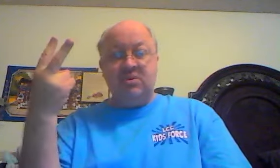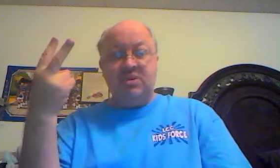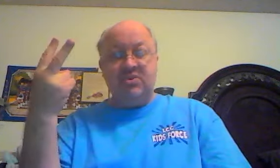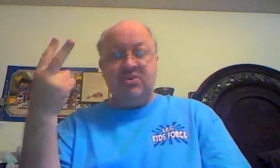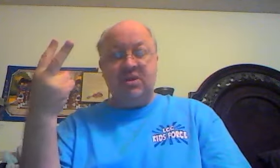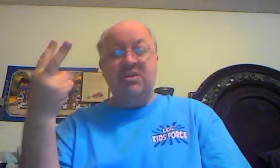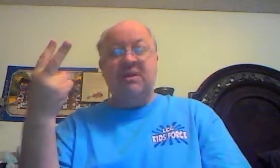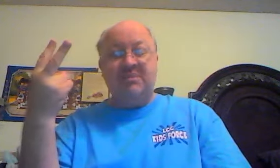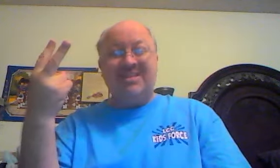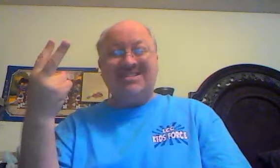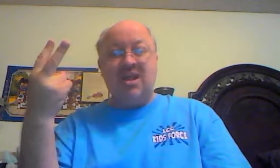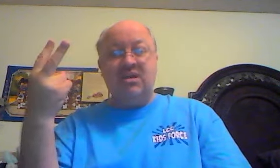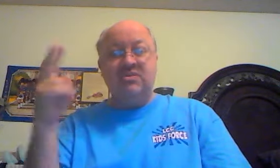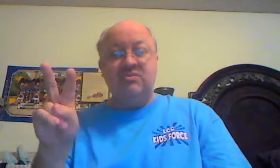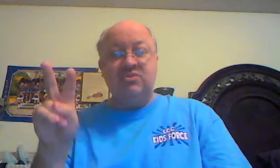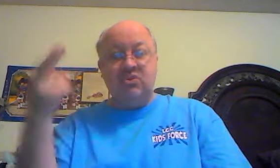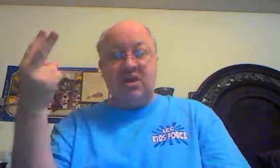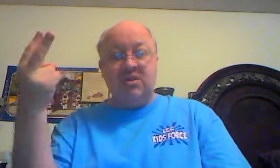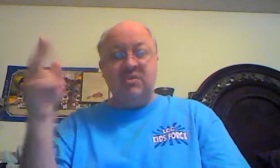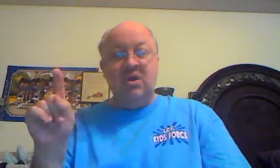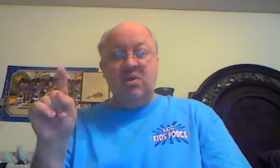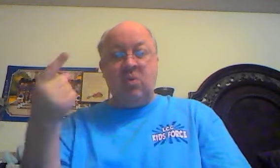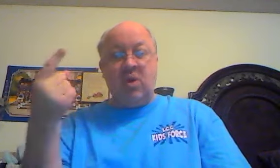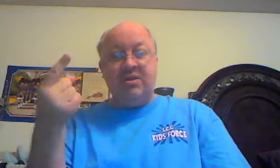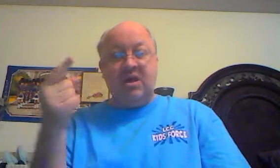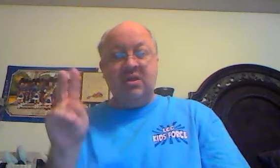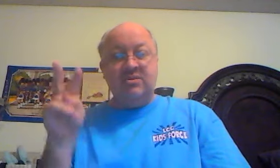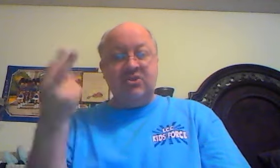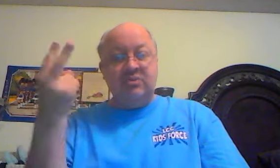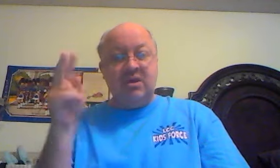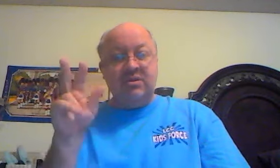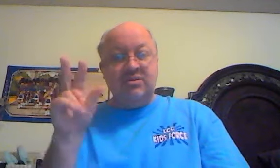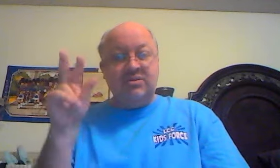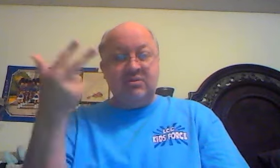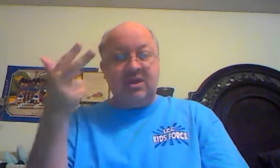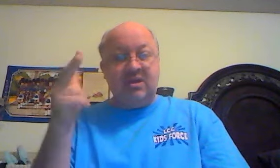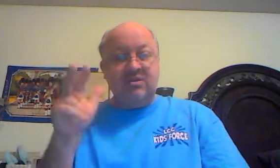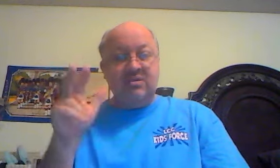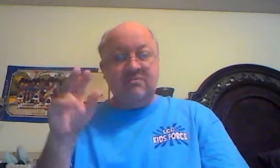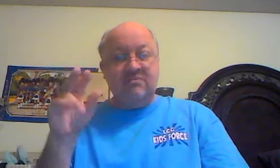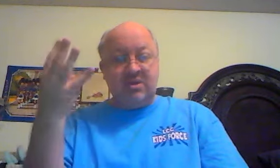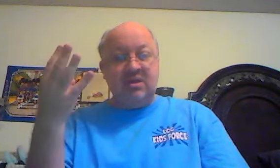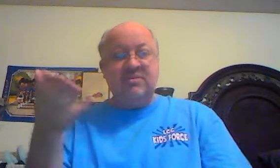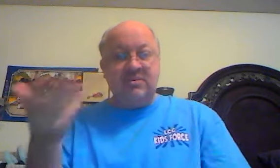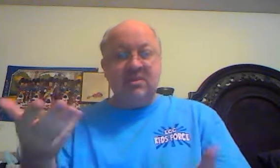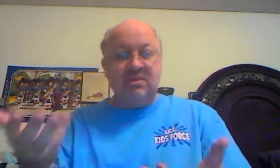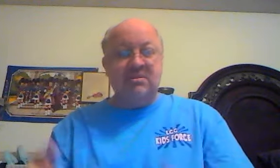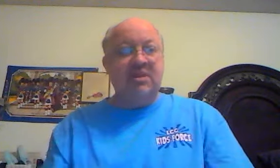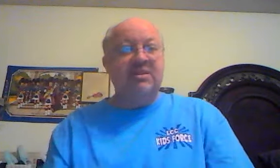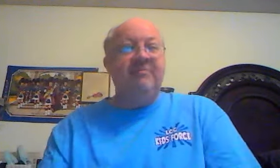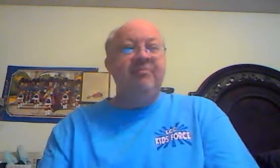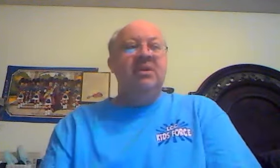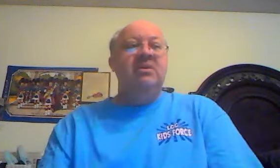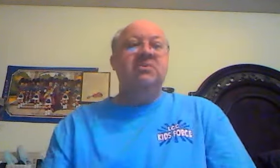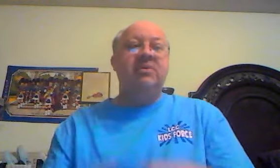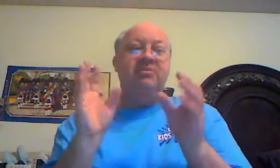turn it. That means dollars, so $2. $1, $2, $3, $4, something like that. So when I put that